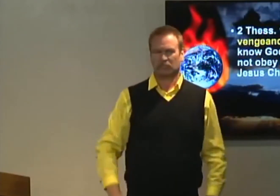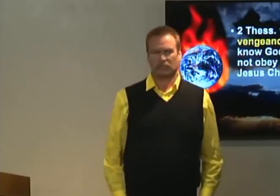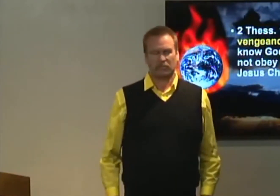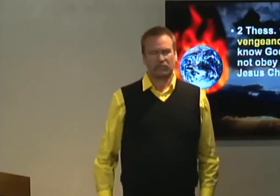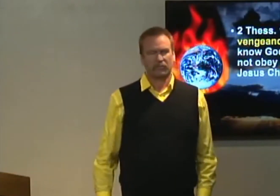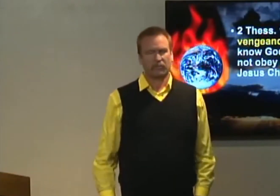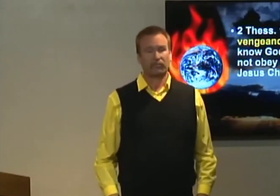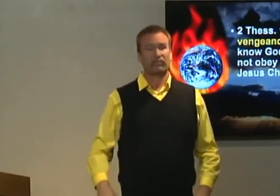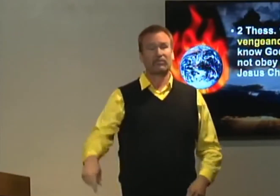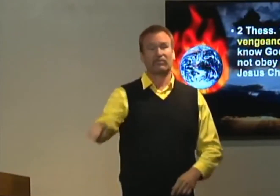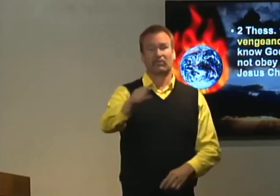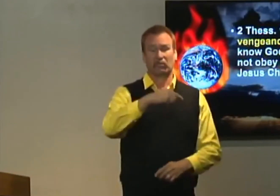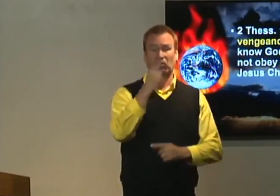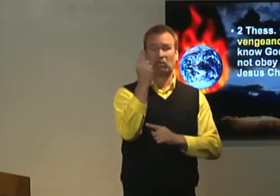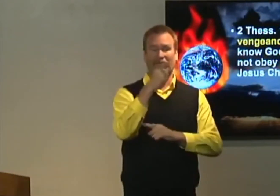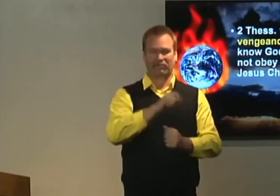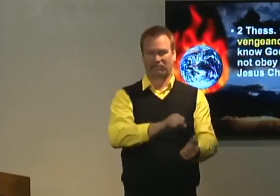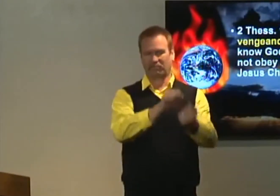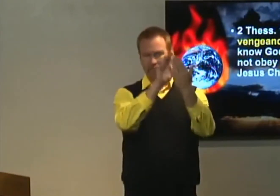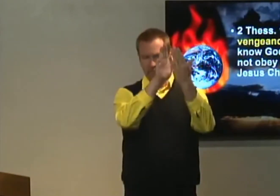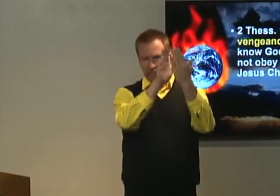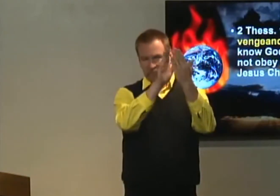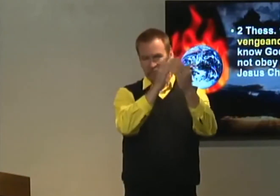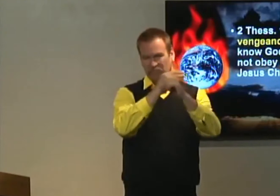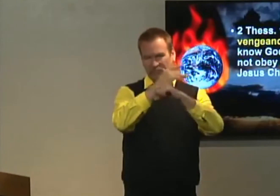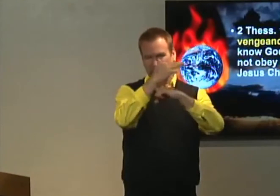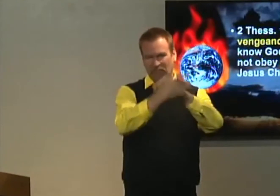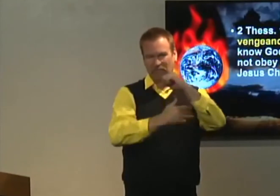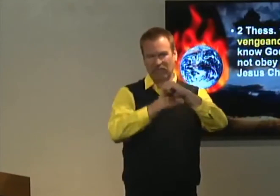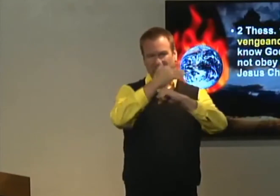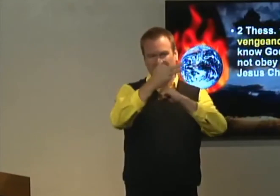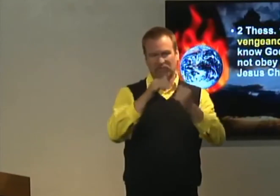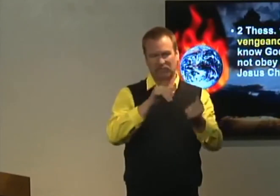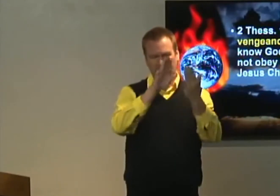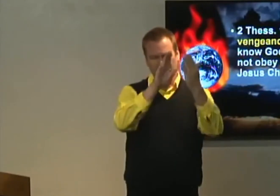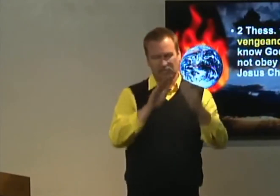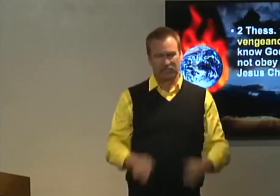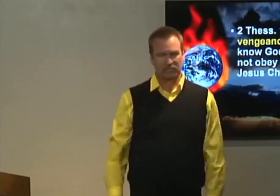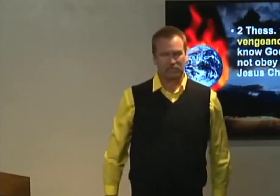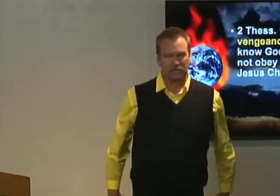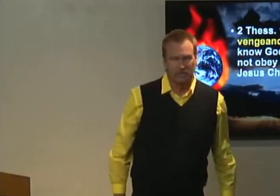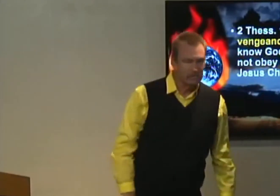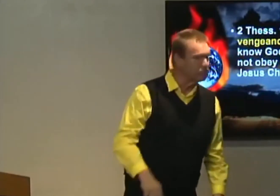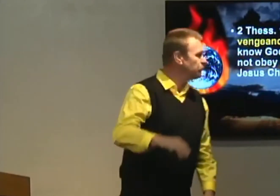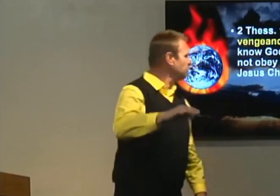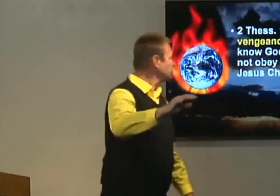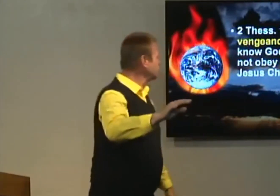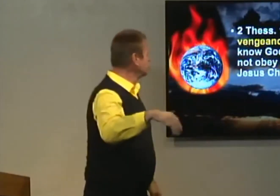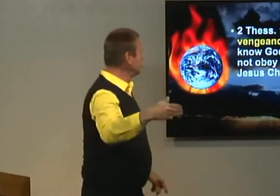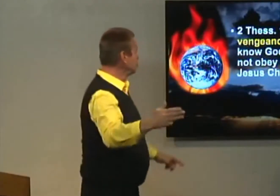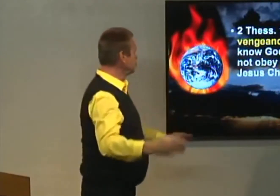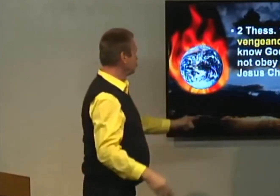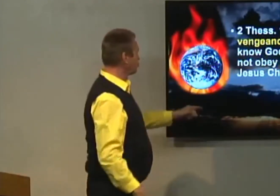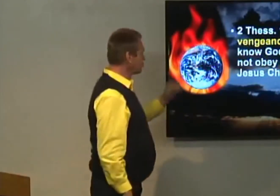will be the destruction of the earth. And one day we will have to face this.